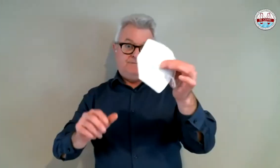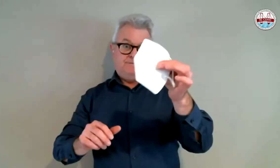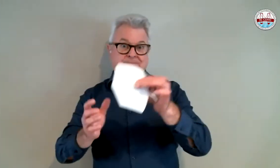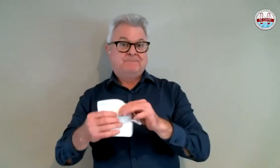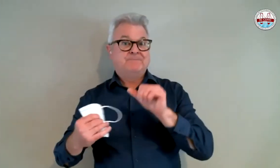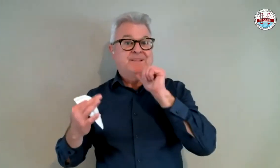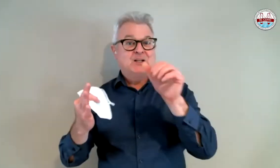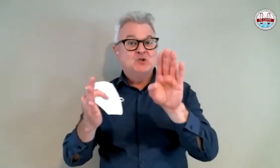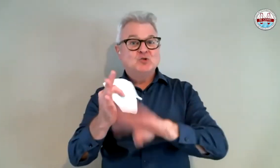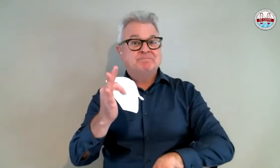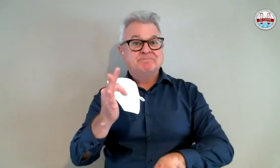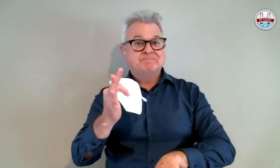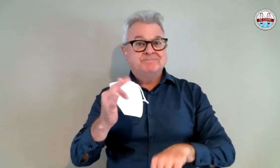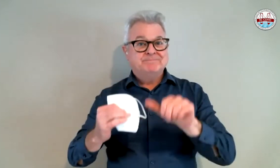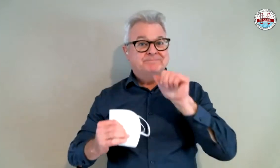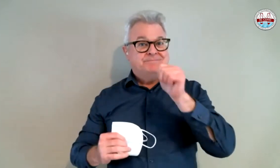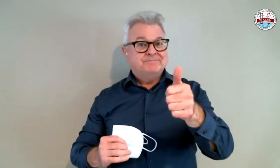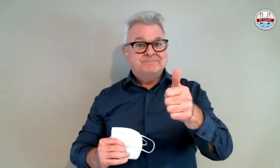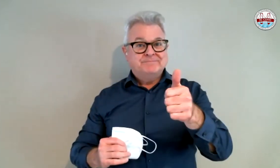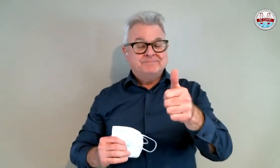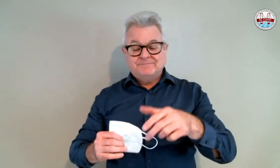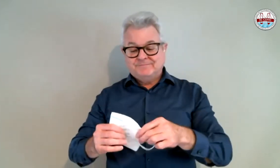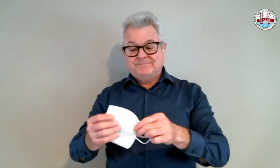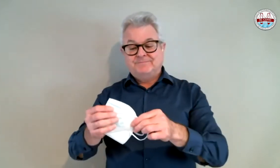the N95 mask is not cheap.